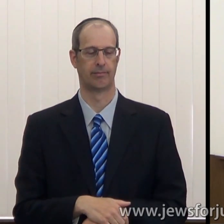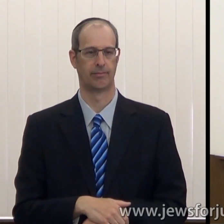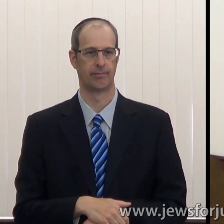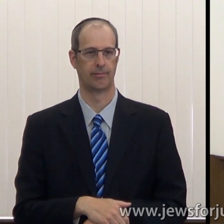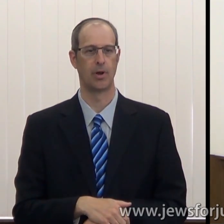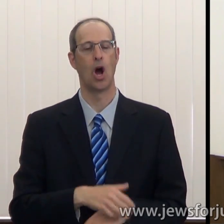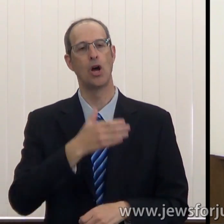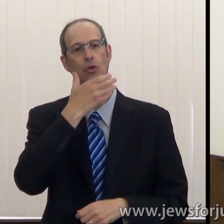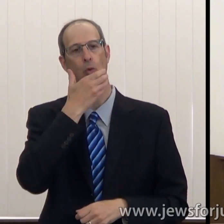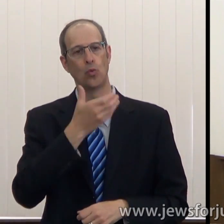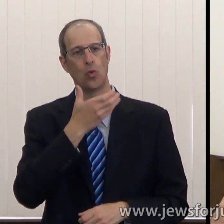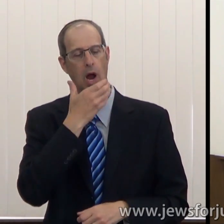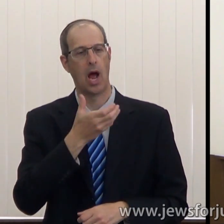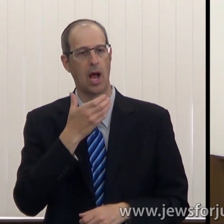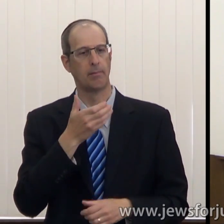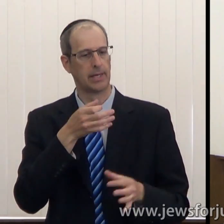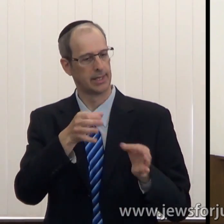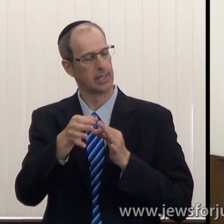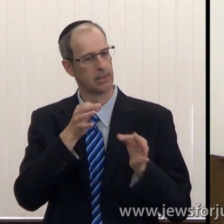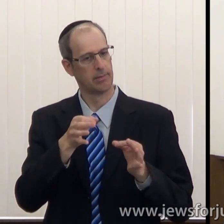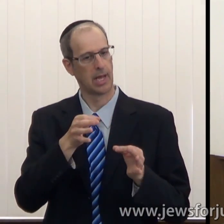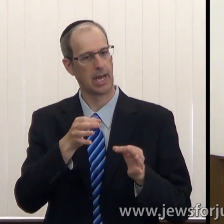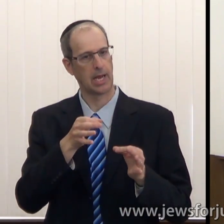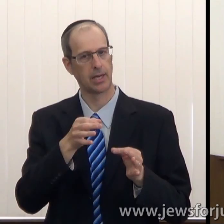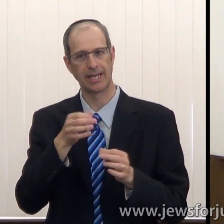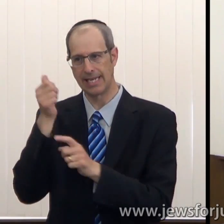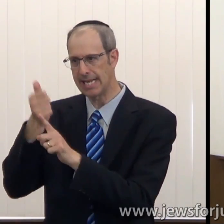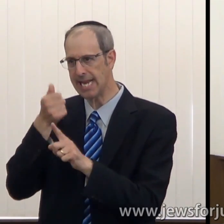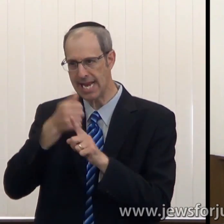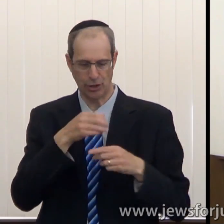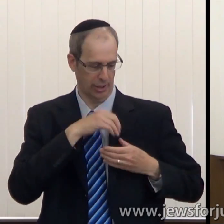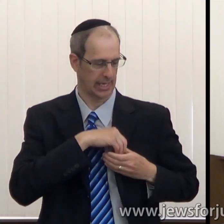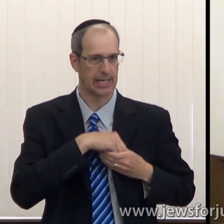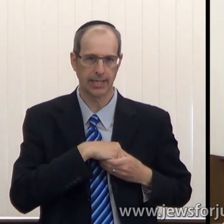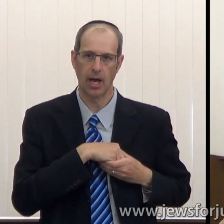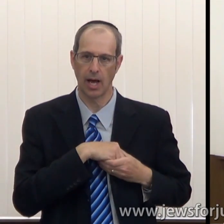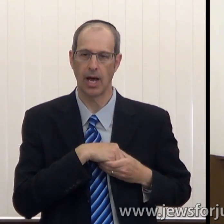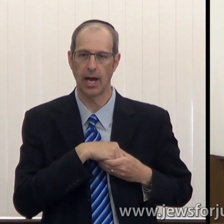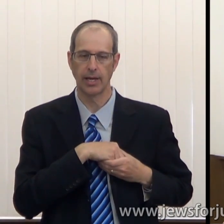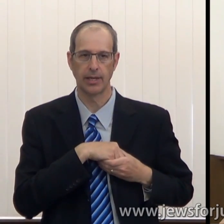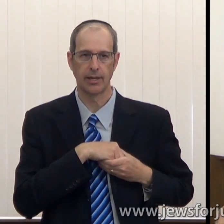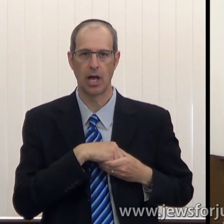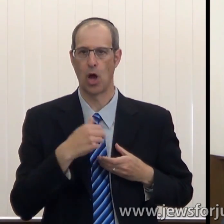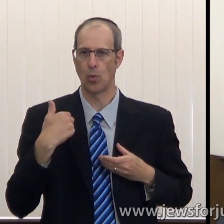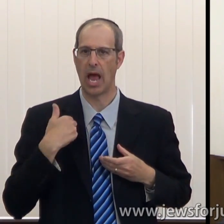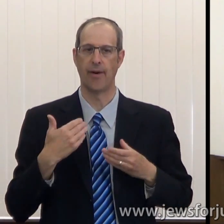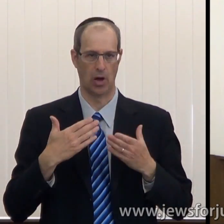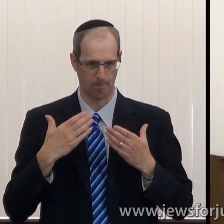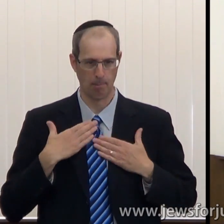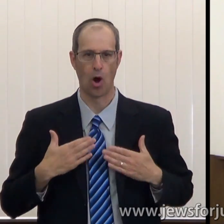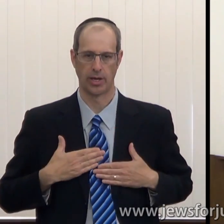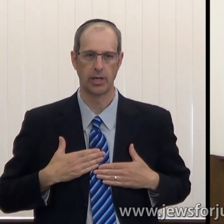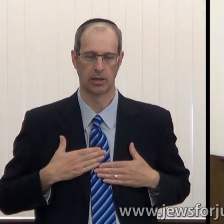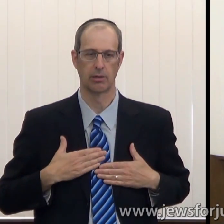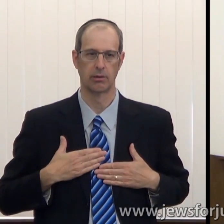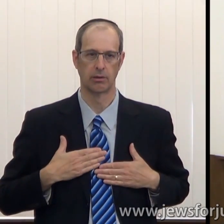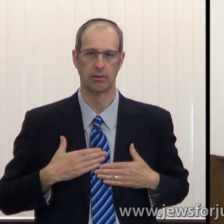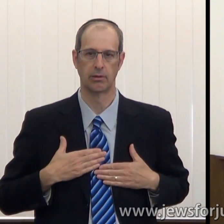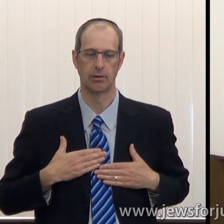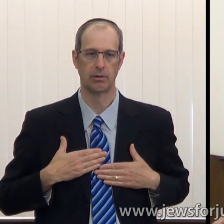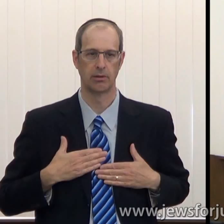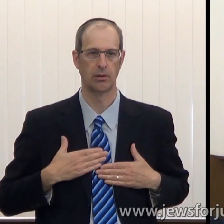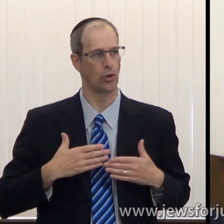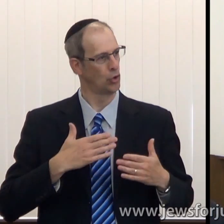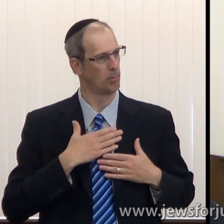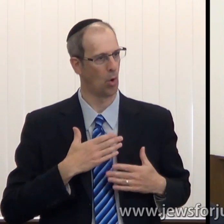The rabbis explain that's what's going on inside each one of us. We have a body, and the